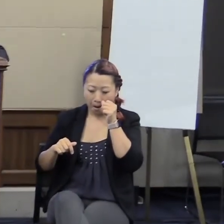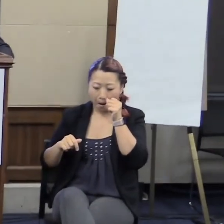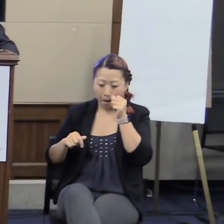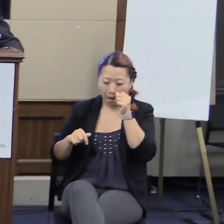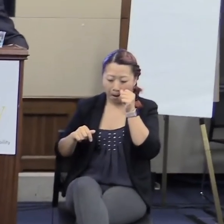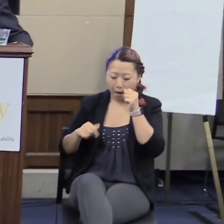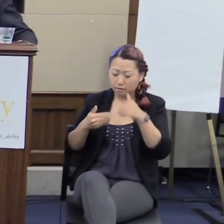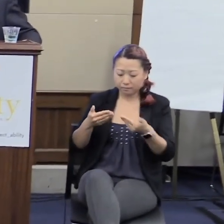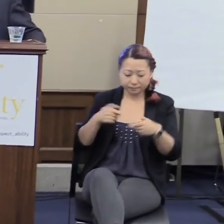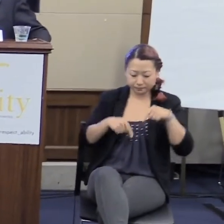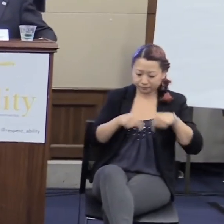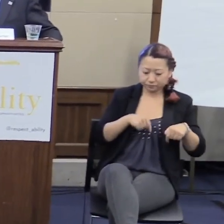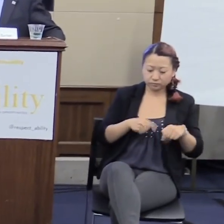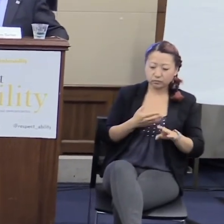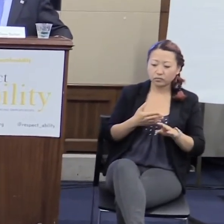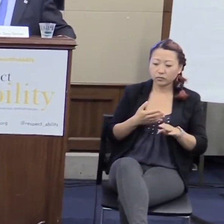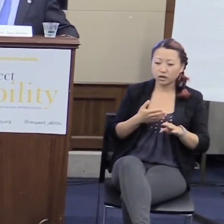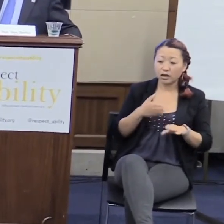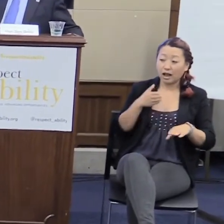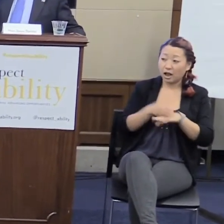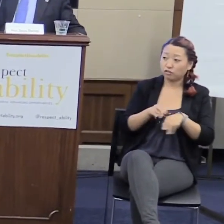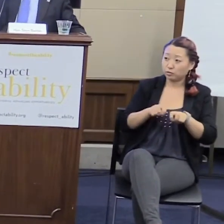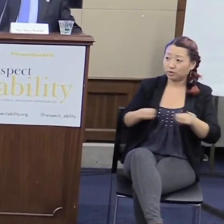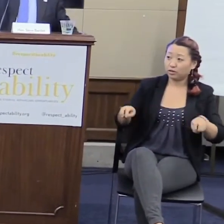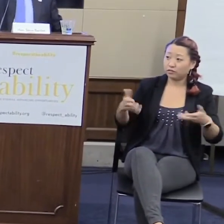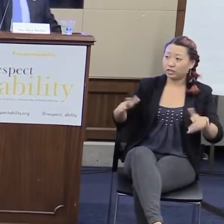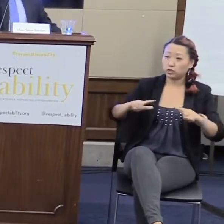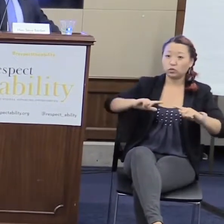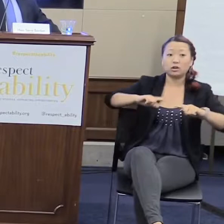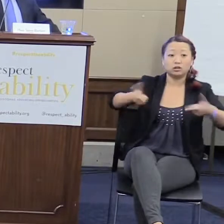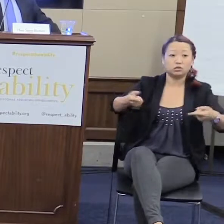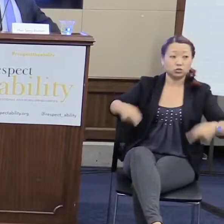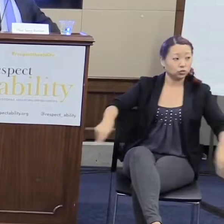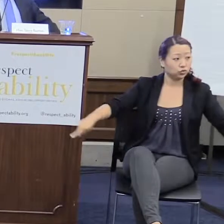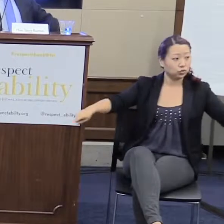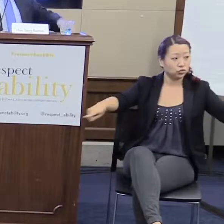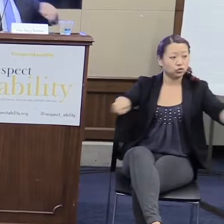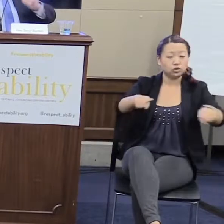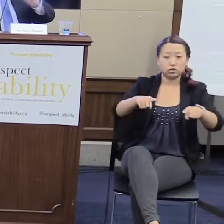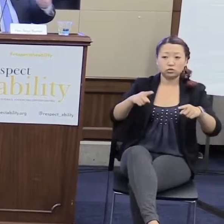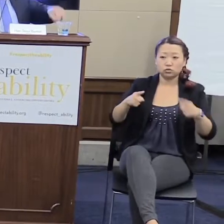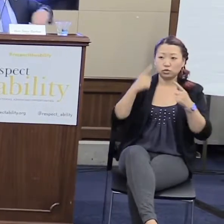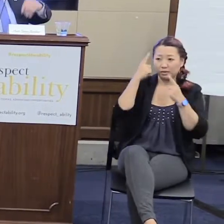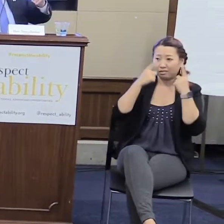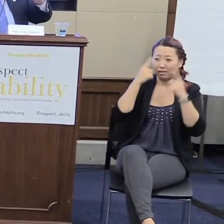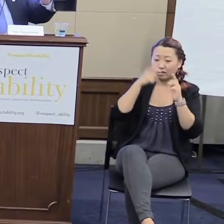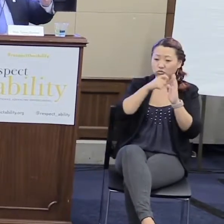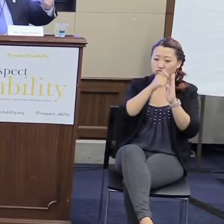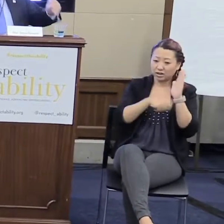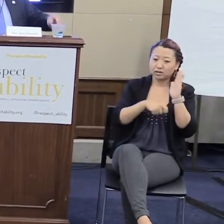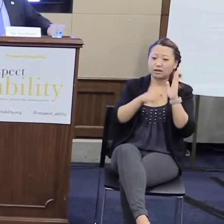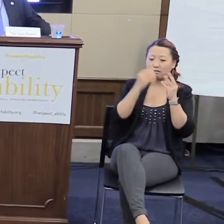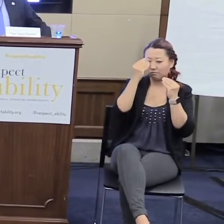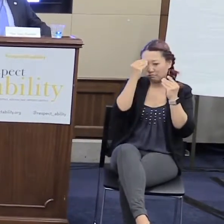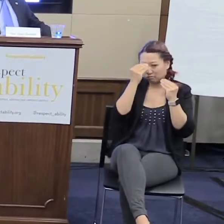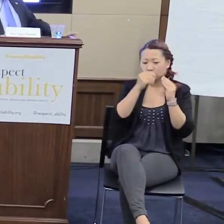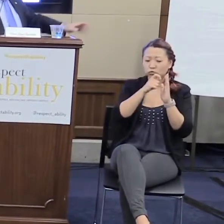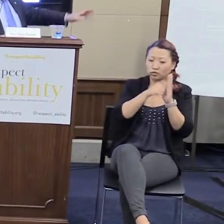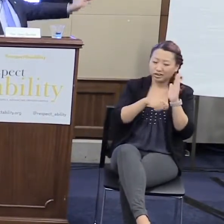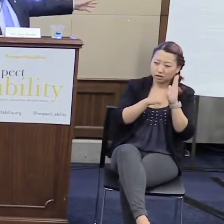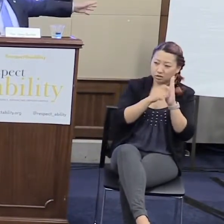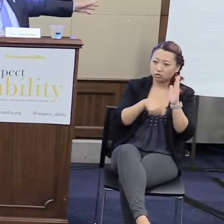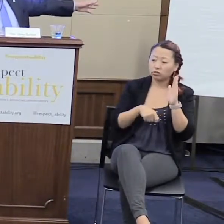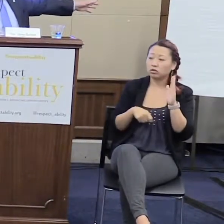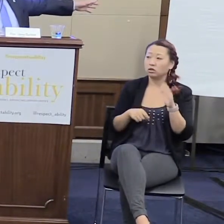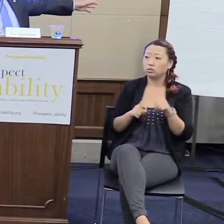a minute, before I do this, after we do our panel thing, then I'm going to turn it back to you so you can be thinking, writing down, take a pen and kind of write down. We want